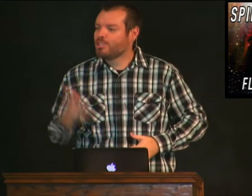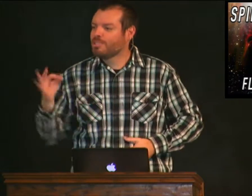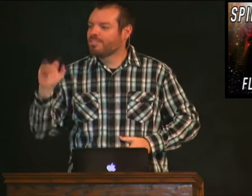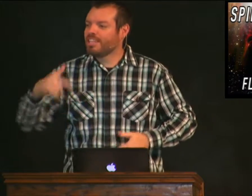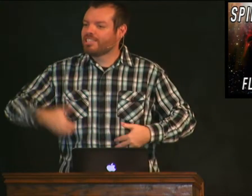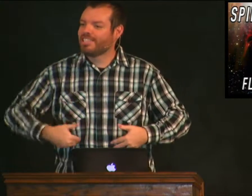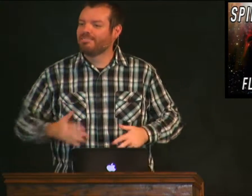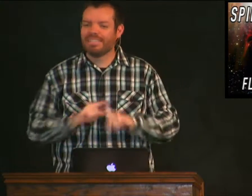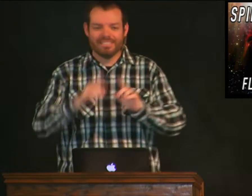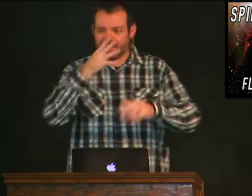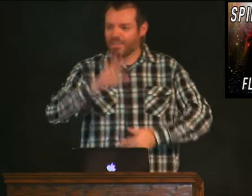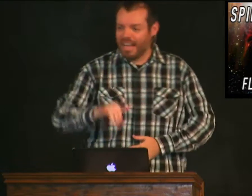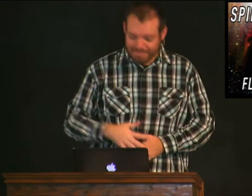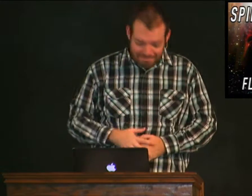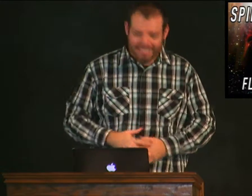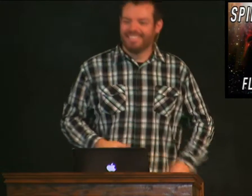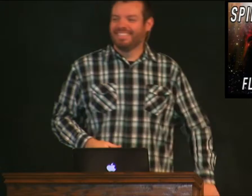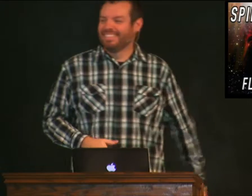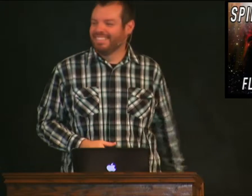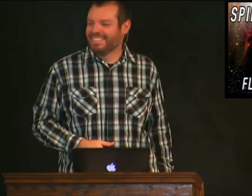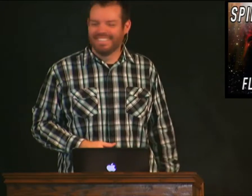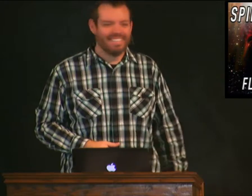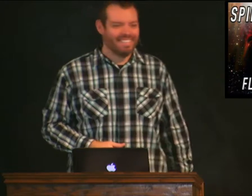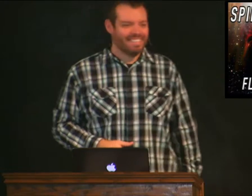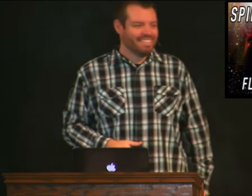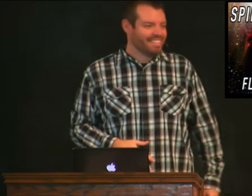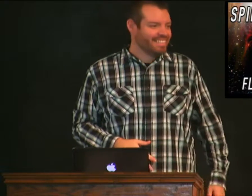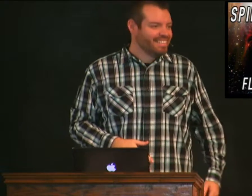Yeah, that's too much flesh here, but ignore that.